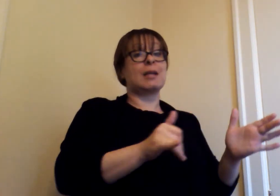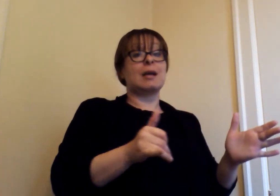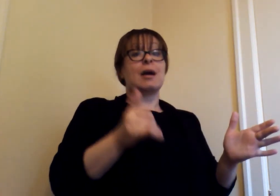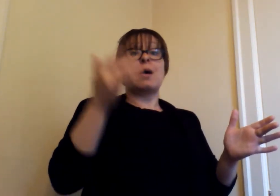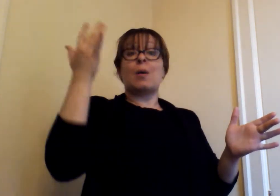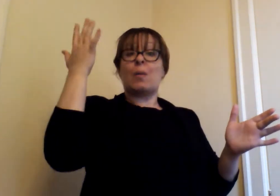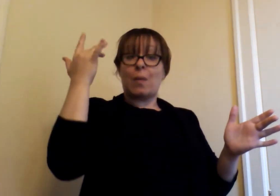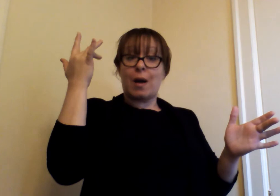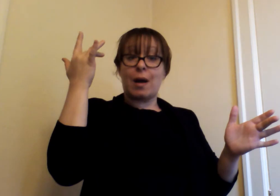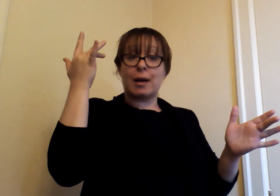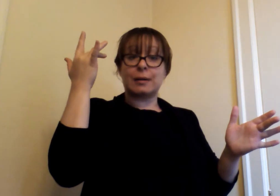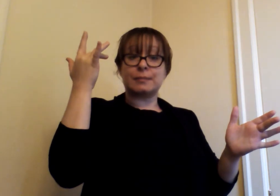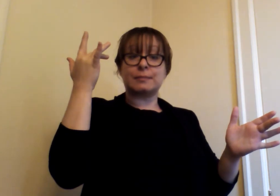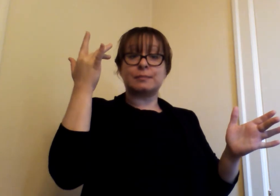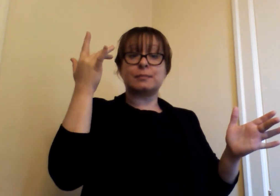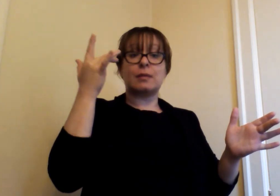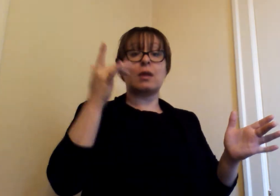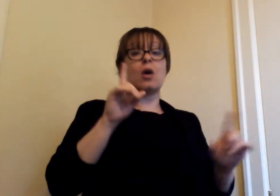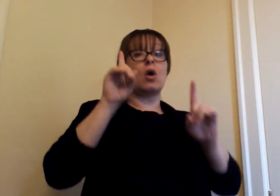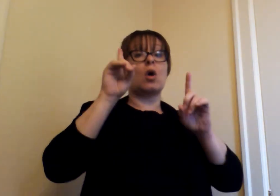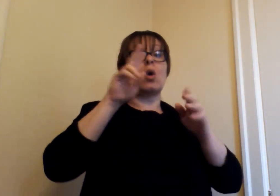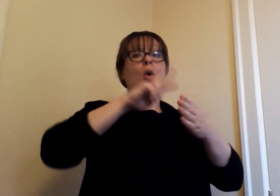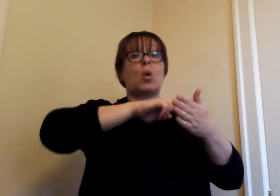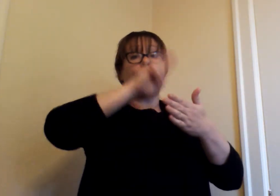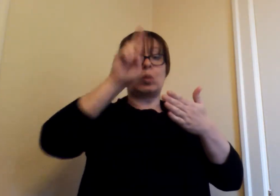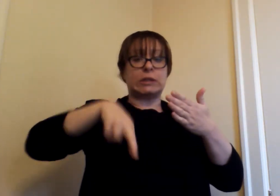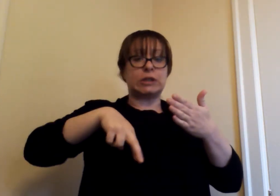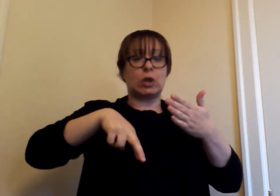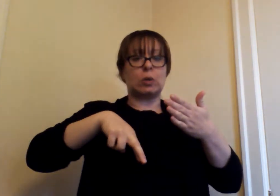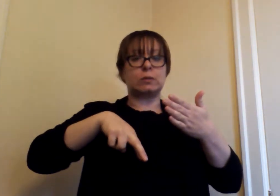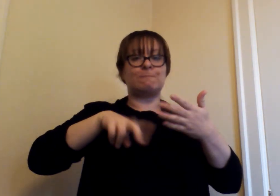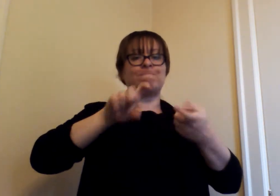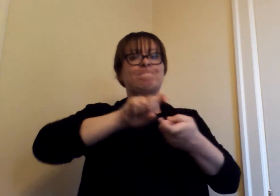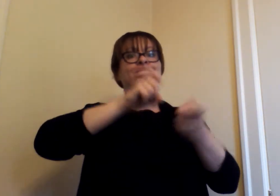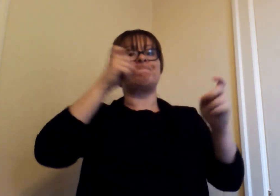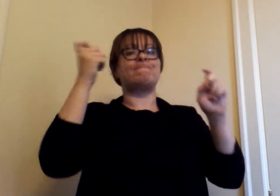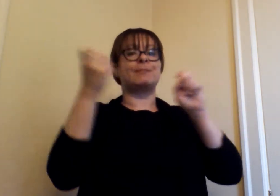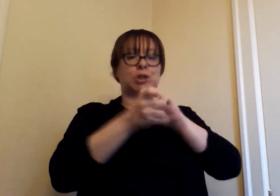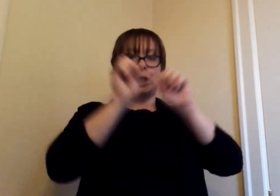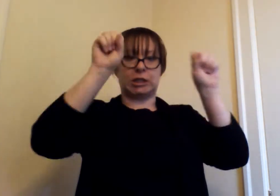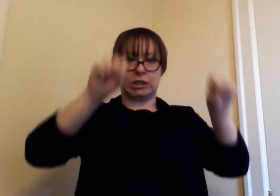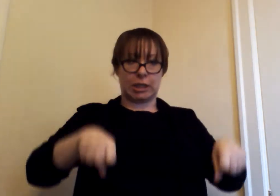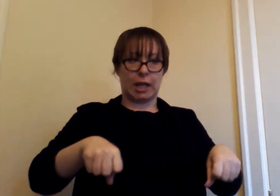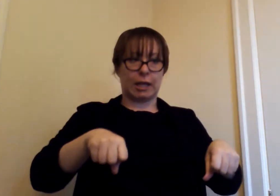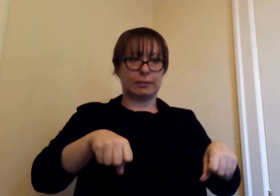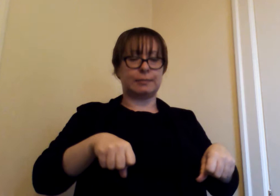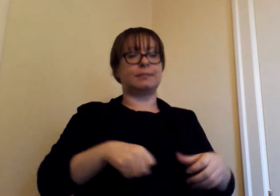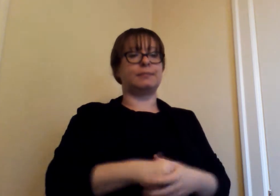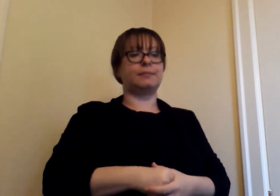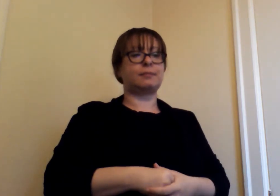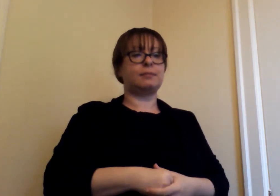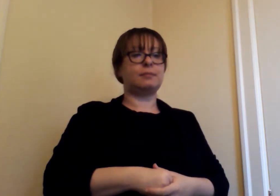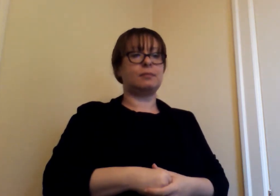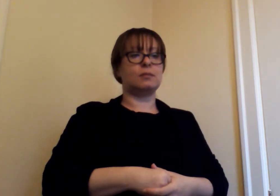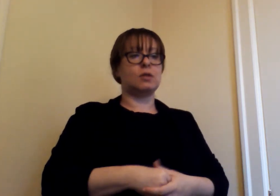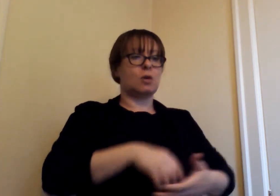1 minute. Use your fingertip to palpate the antecubital fossa to locate the median cubital